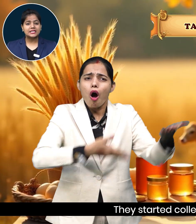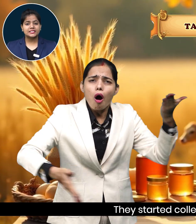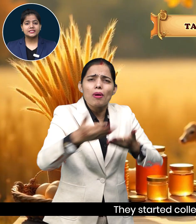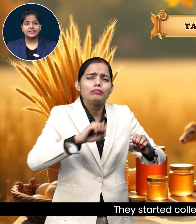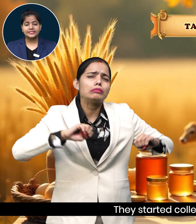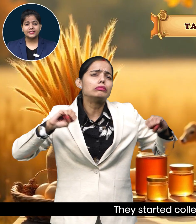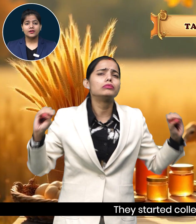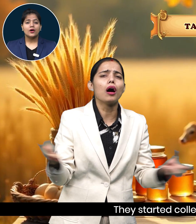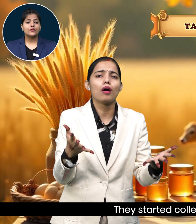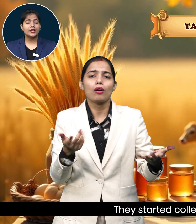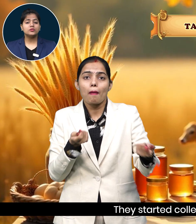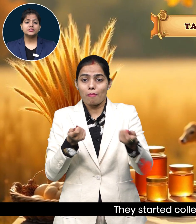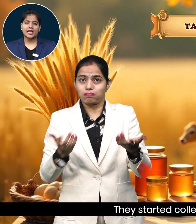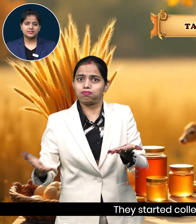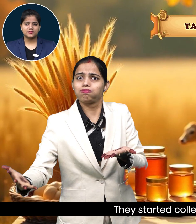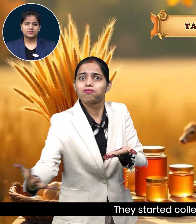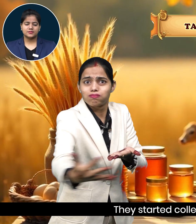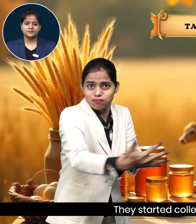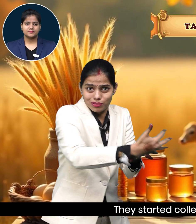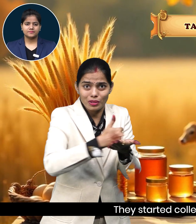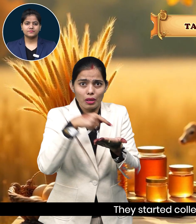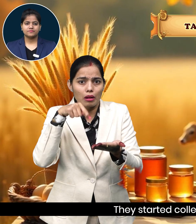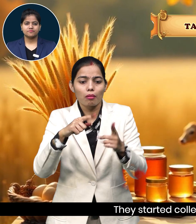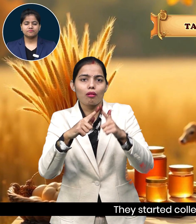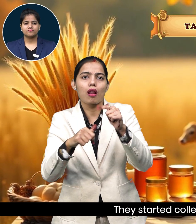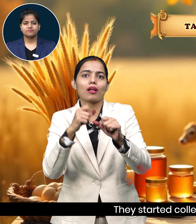They started collecting regular taxes.